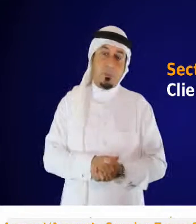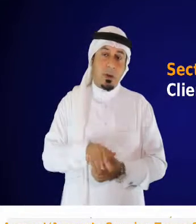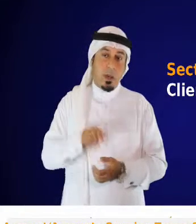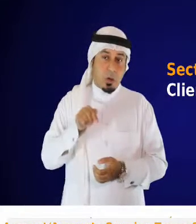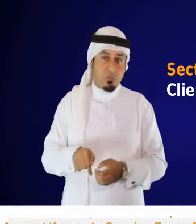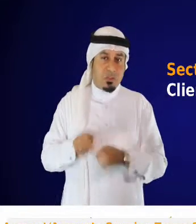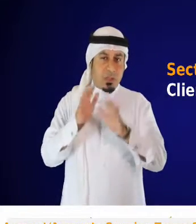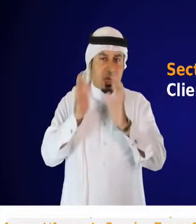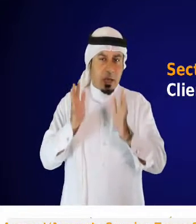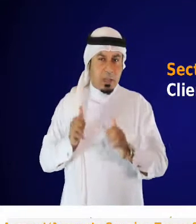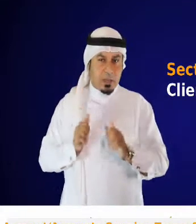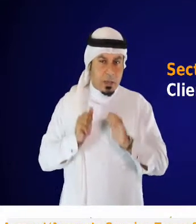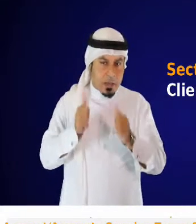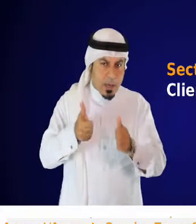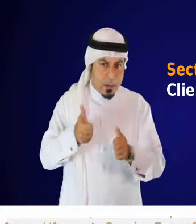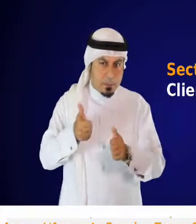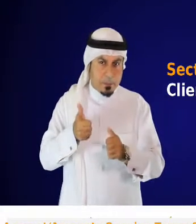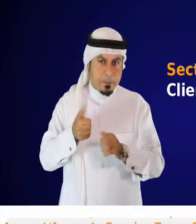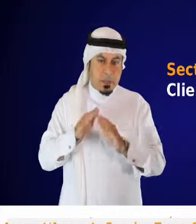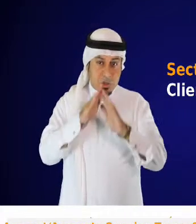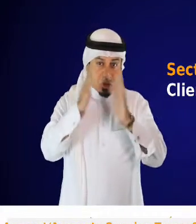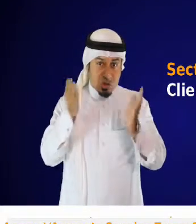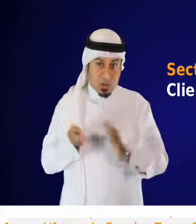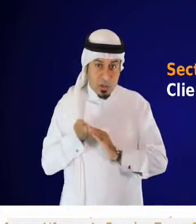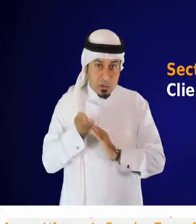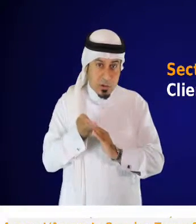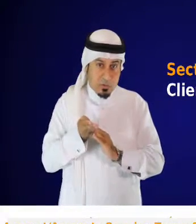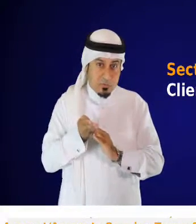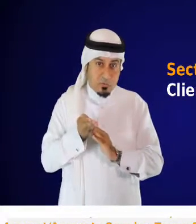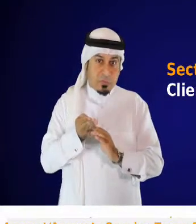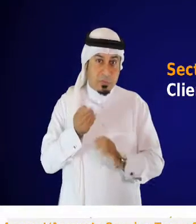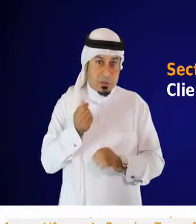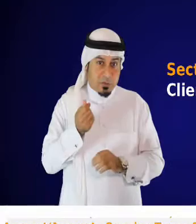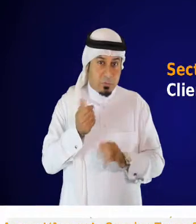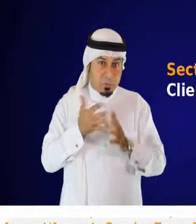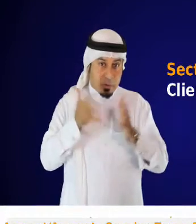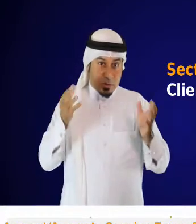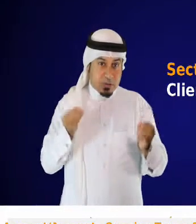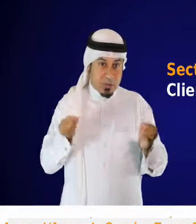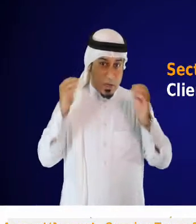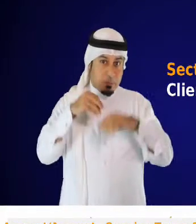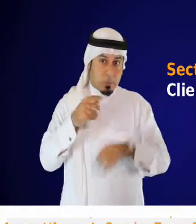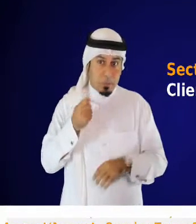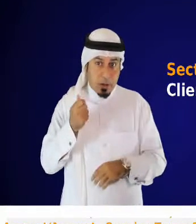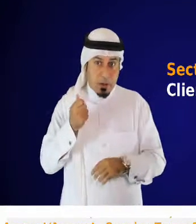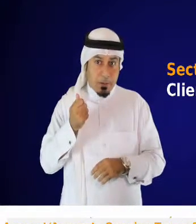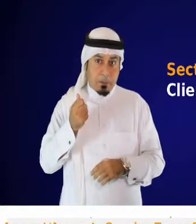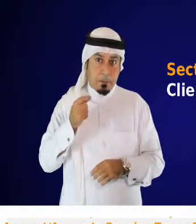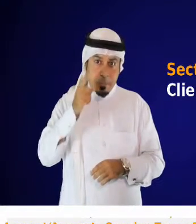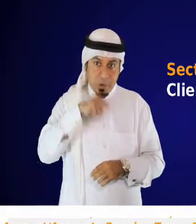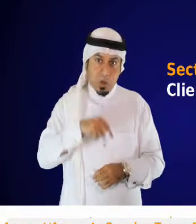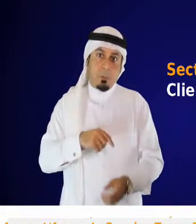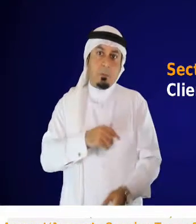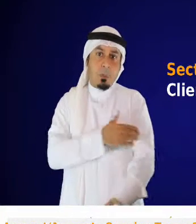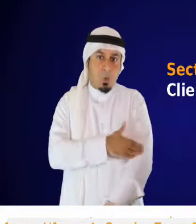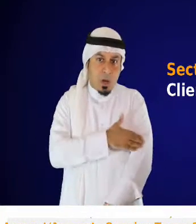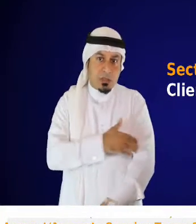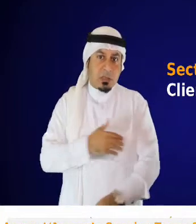6. In the event that an ATM dispenses cash in excess of the amount requested, the customer undertakes to inform the